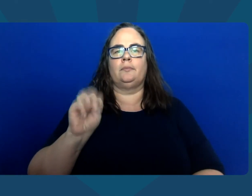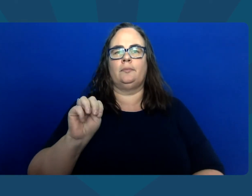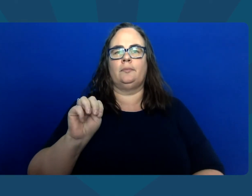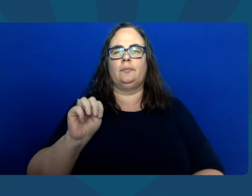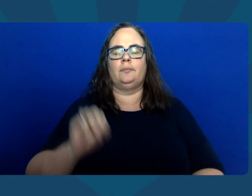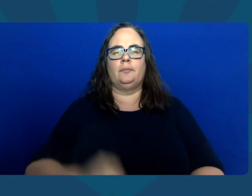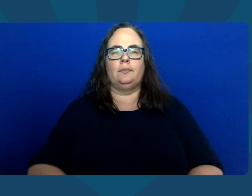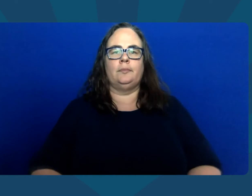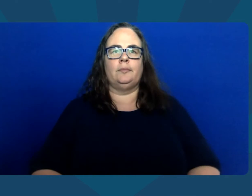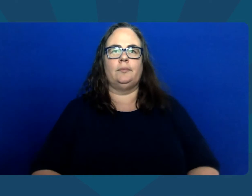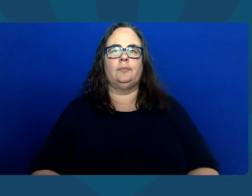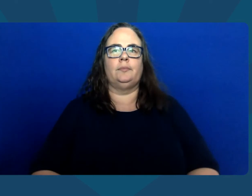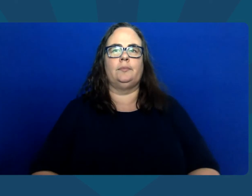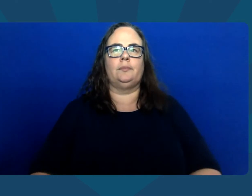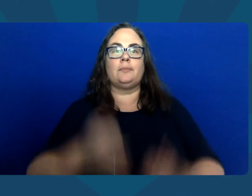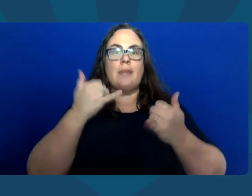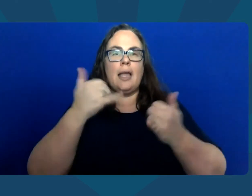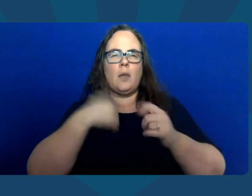www.richandrade.com.